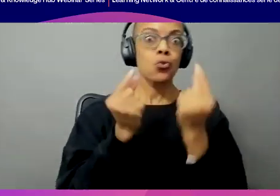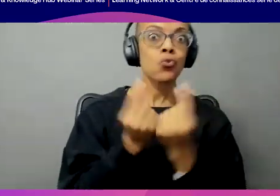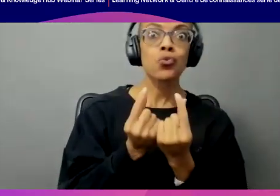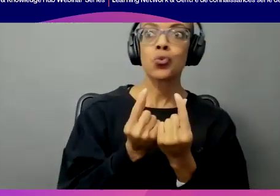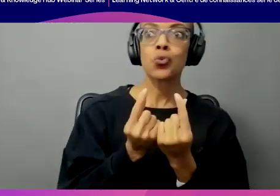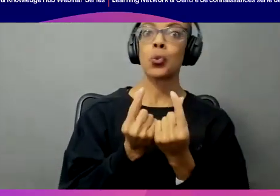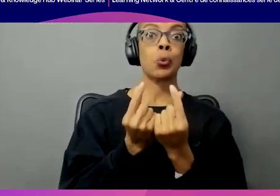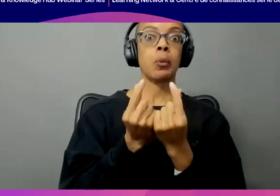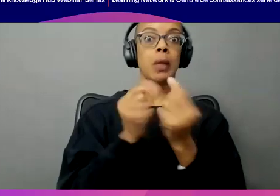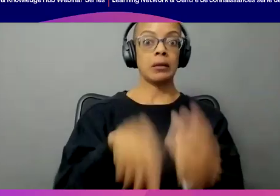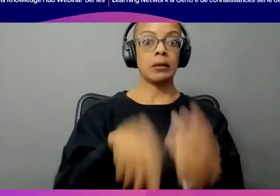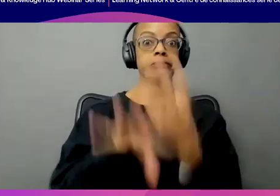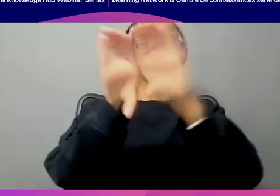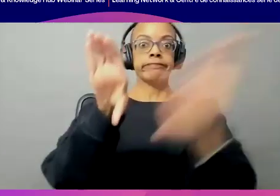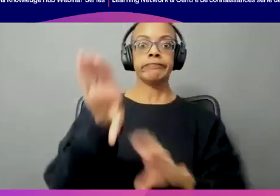used?